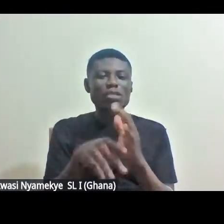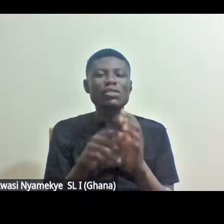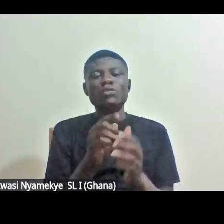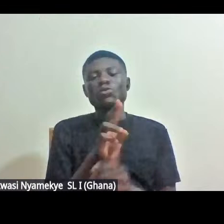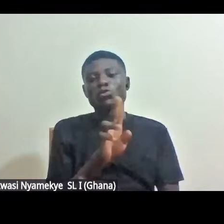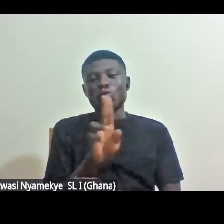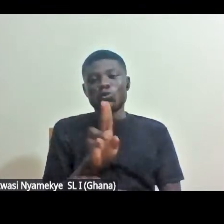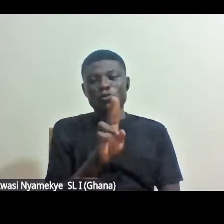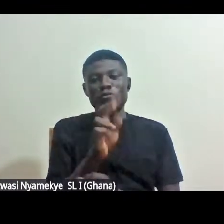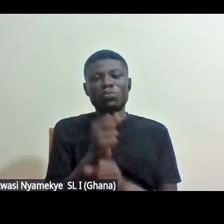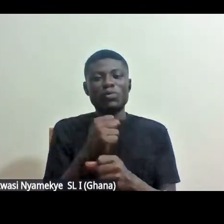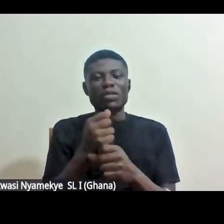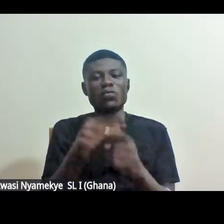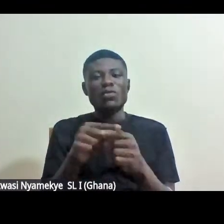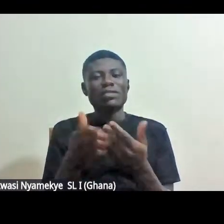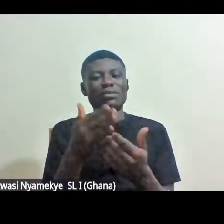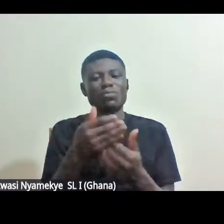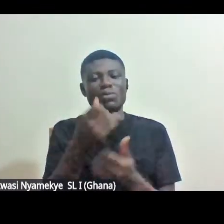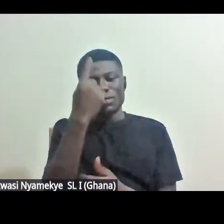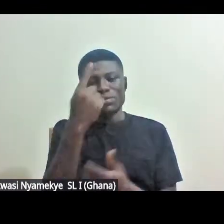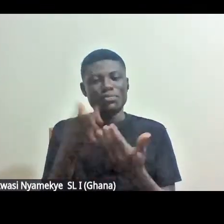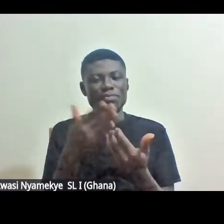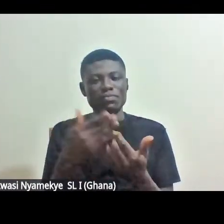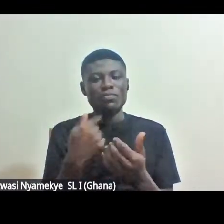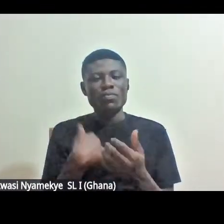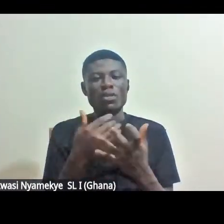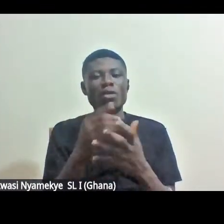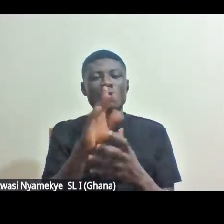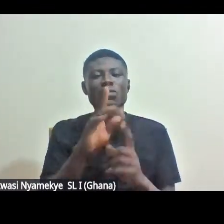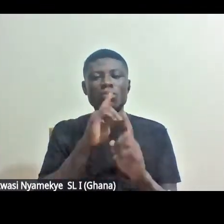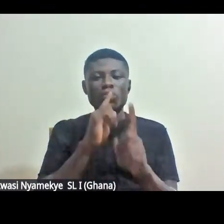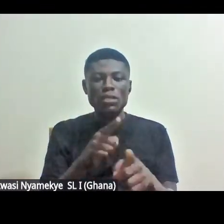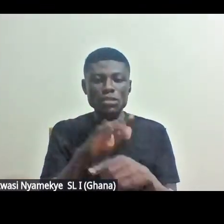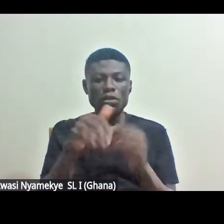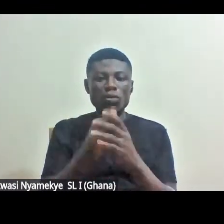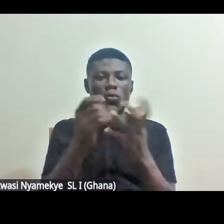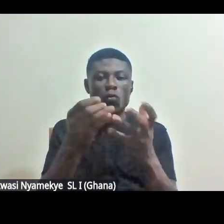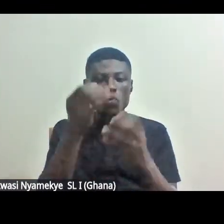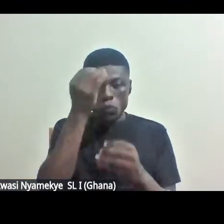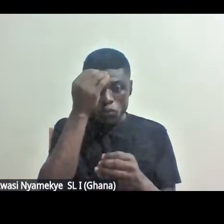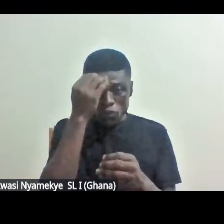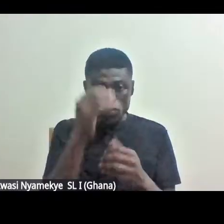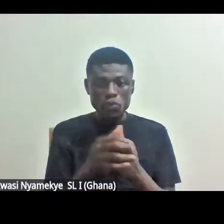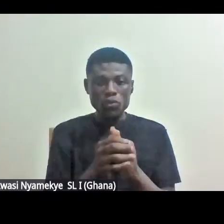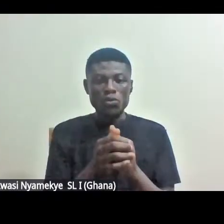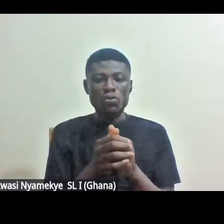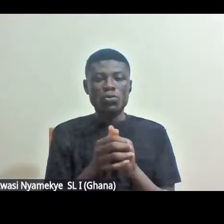do to make it easier? I'm looking forward to your answers.